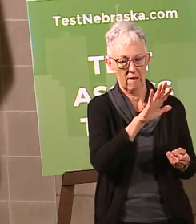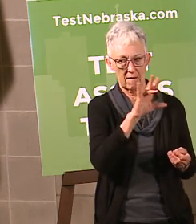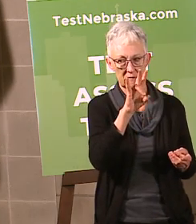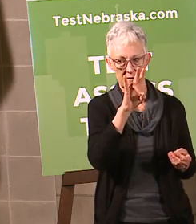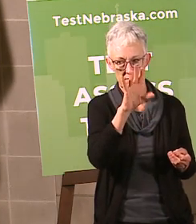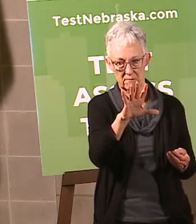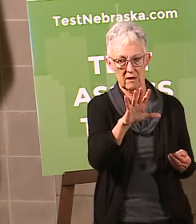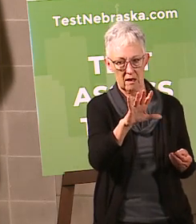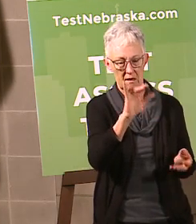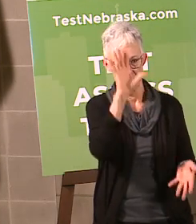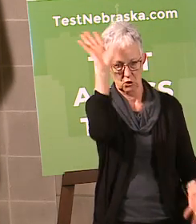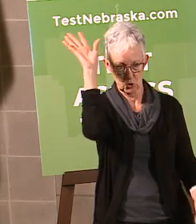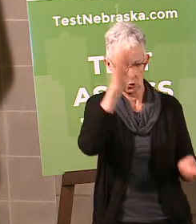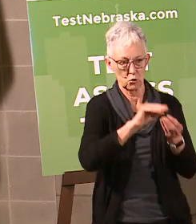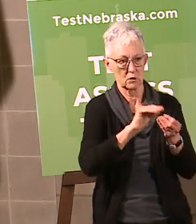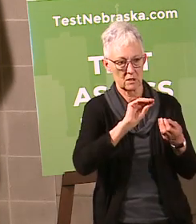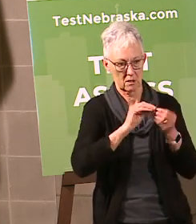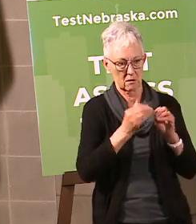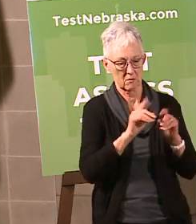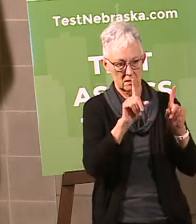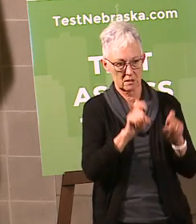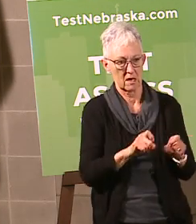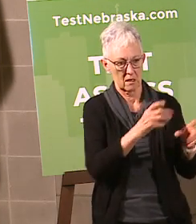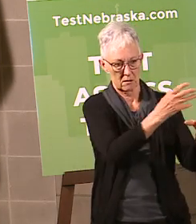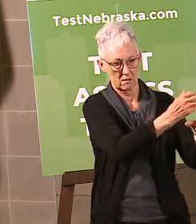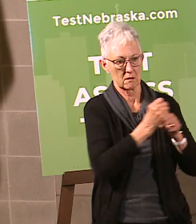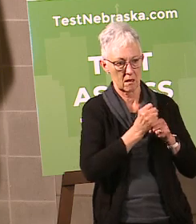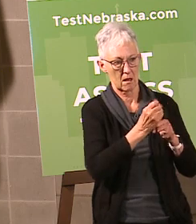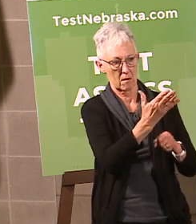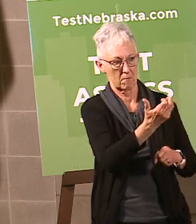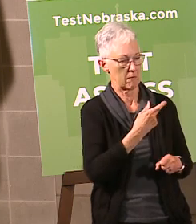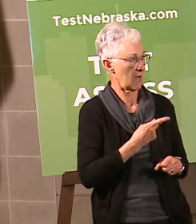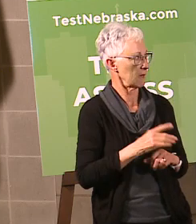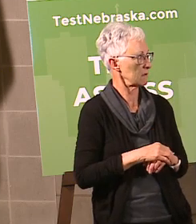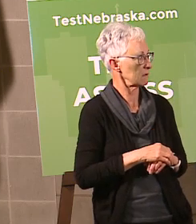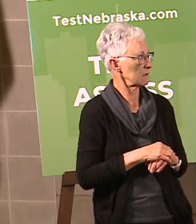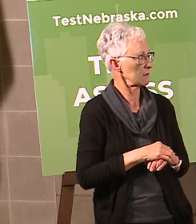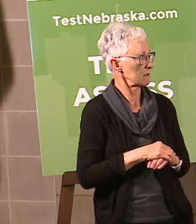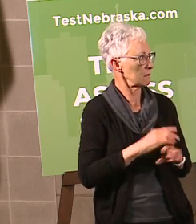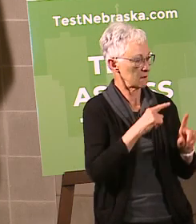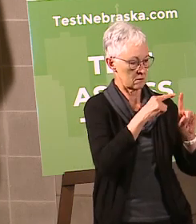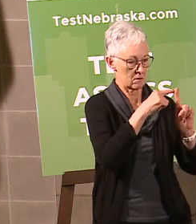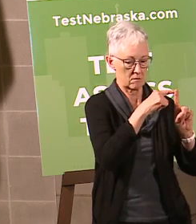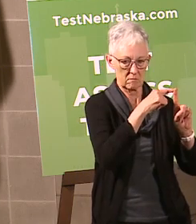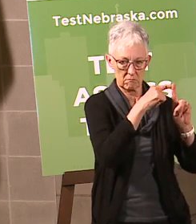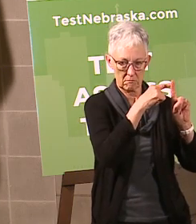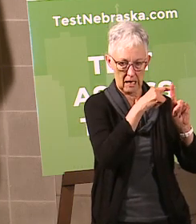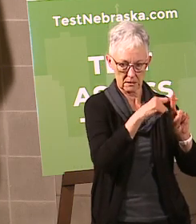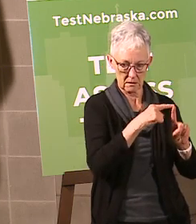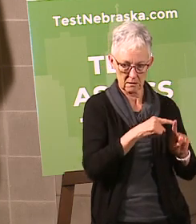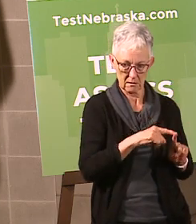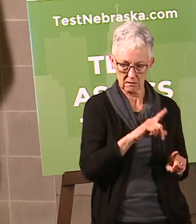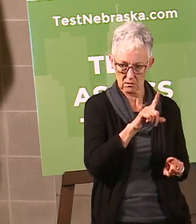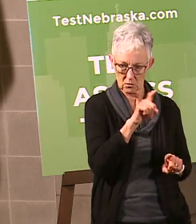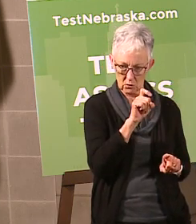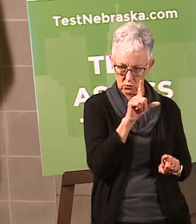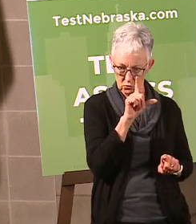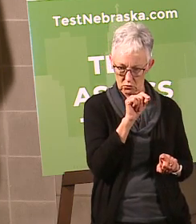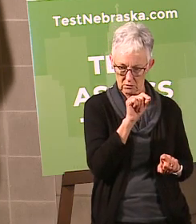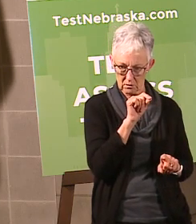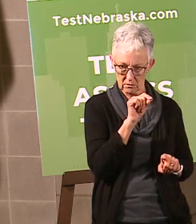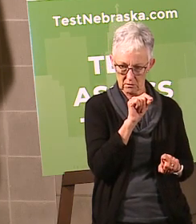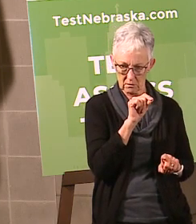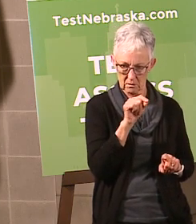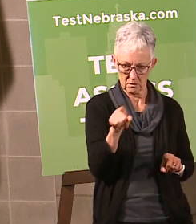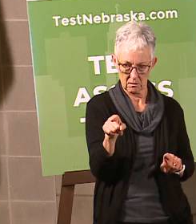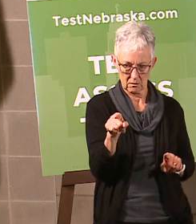number, cumulative number of tests we've received back. Or how many? And the positives were 120? That was from